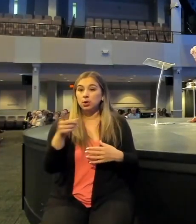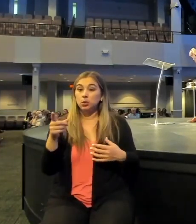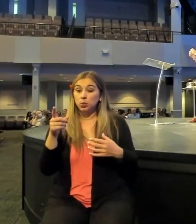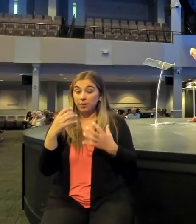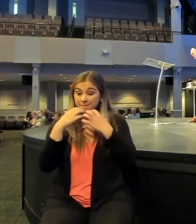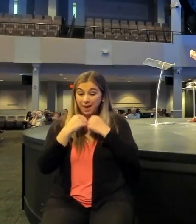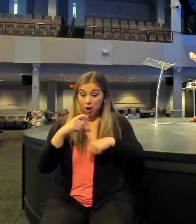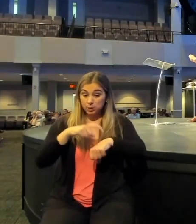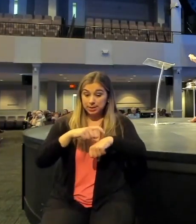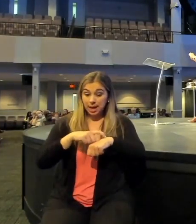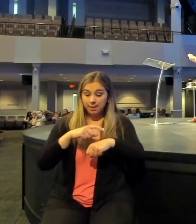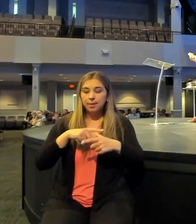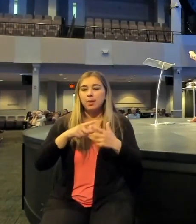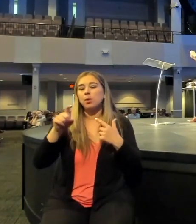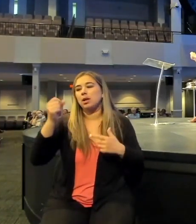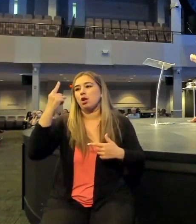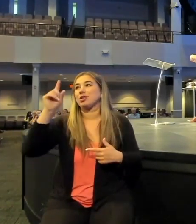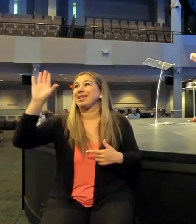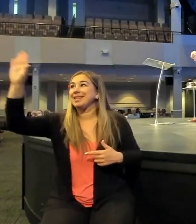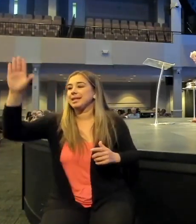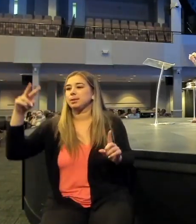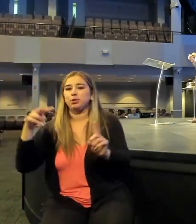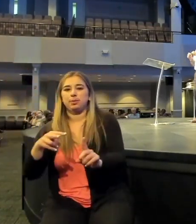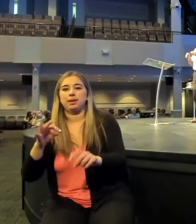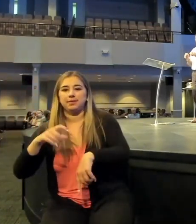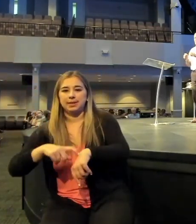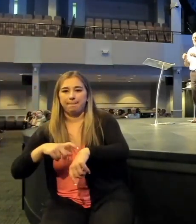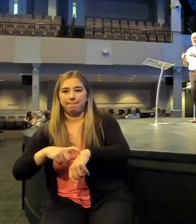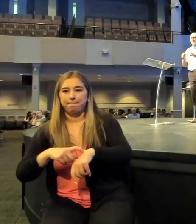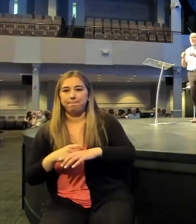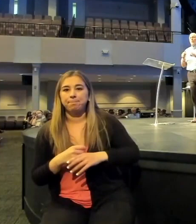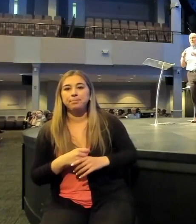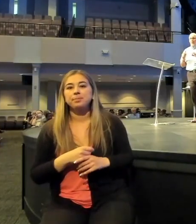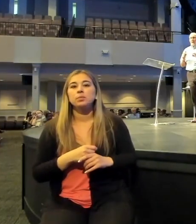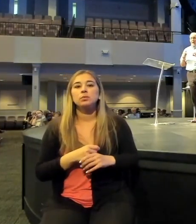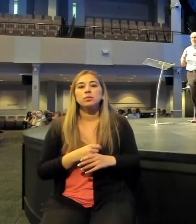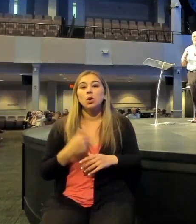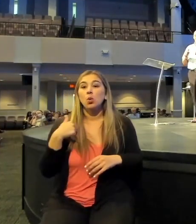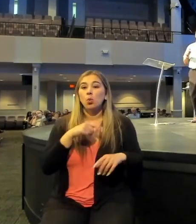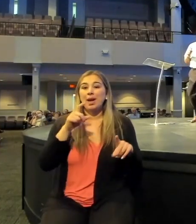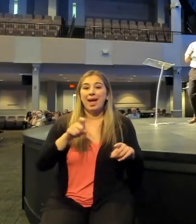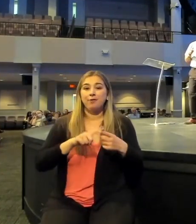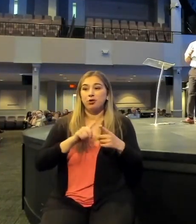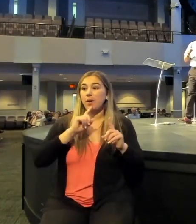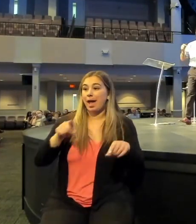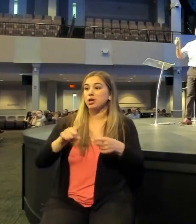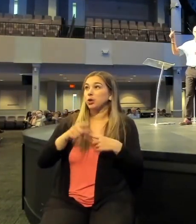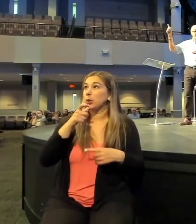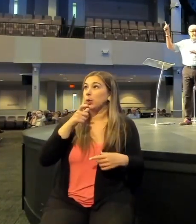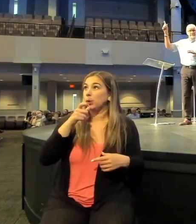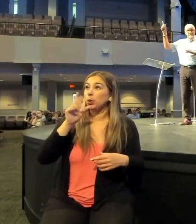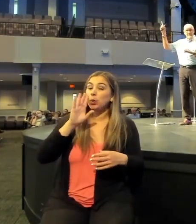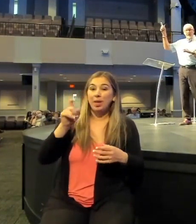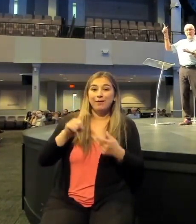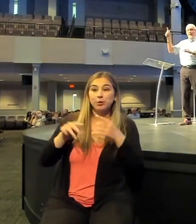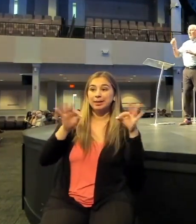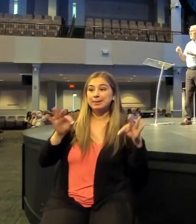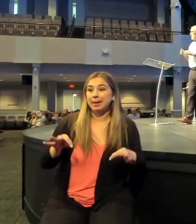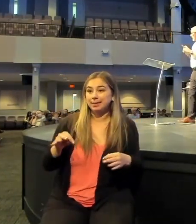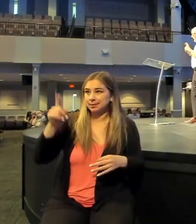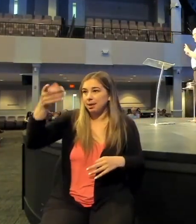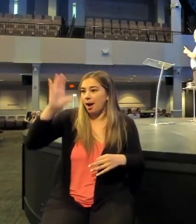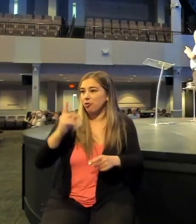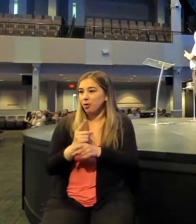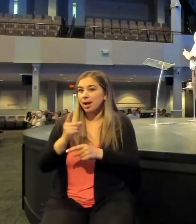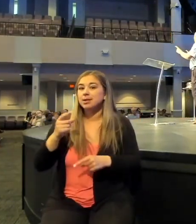we need to understand God's perspective of time, right? Because who are we going to answer to about our time? God.